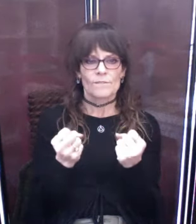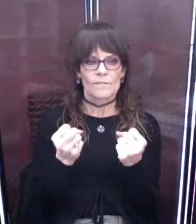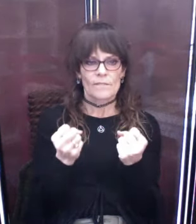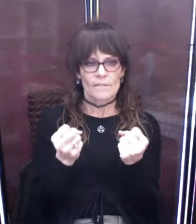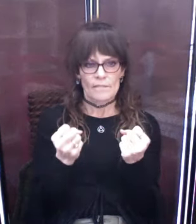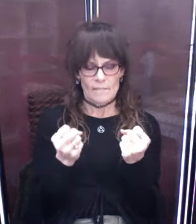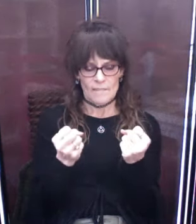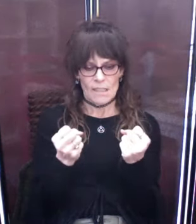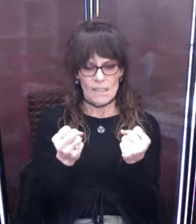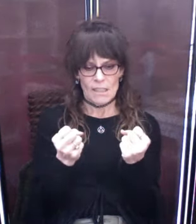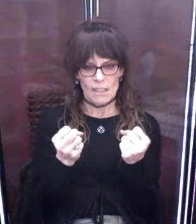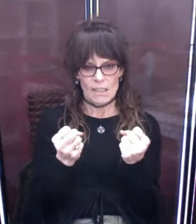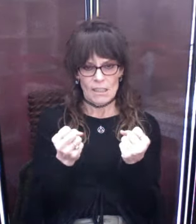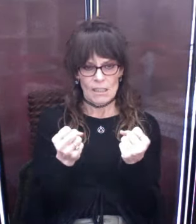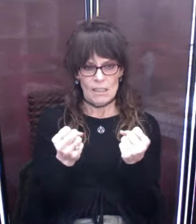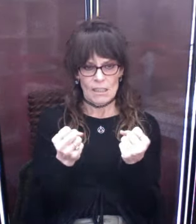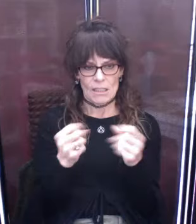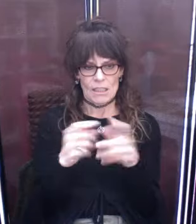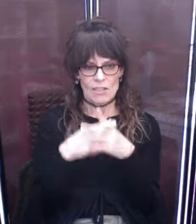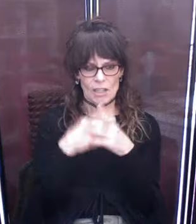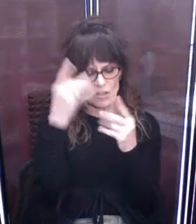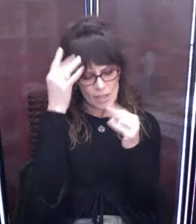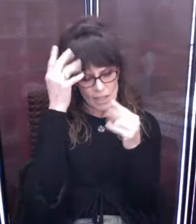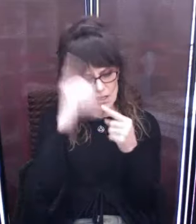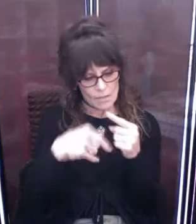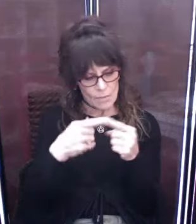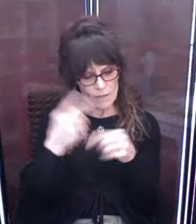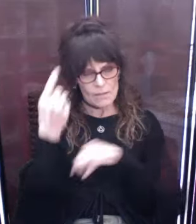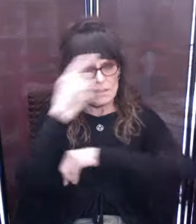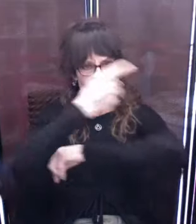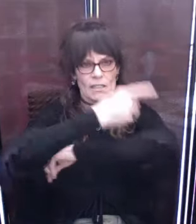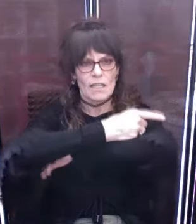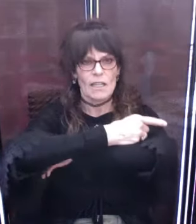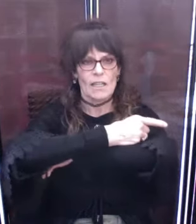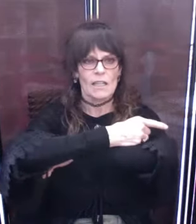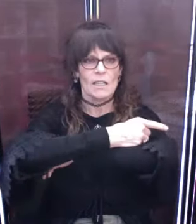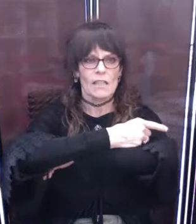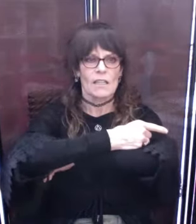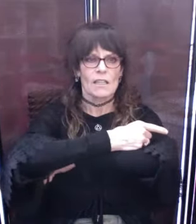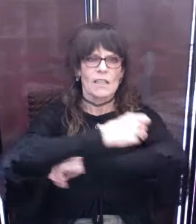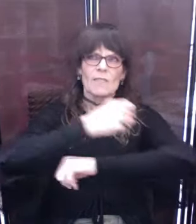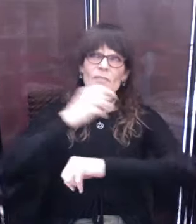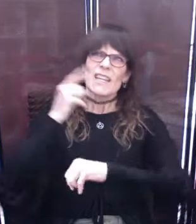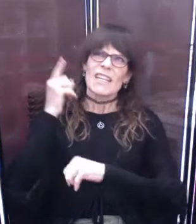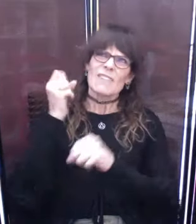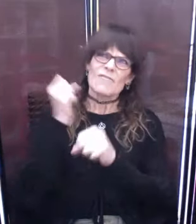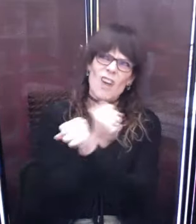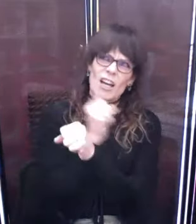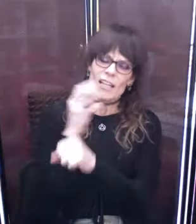And I started thinking about the day that he fought cancer for about a year and a half, and he